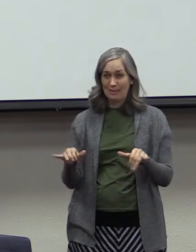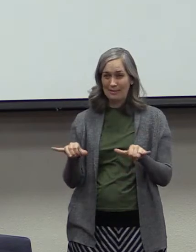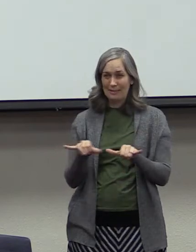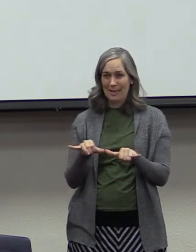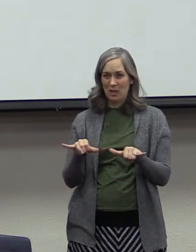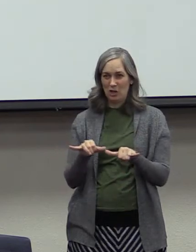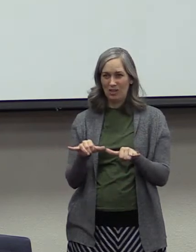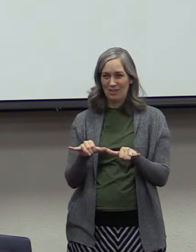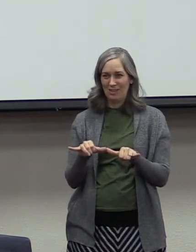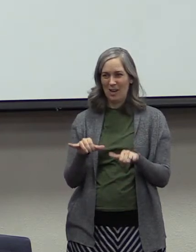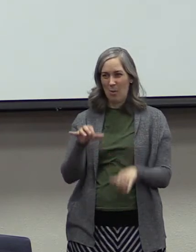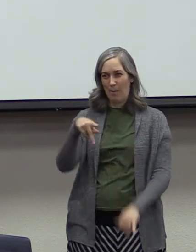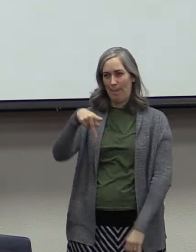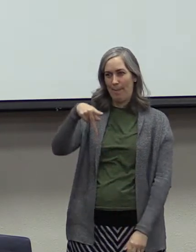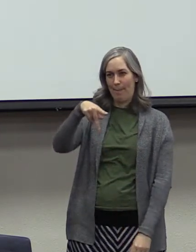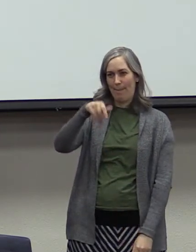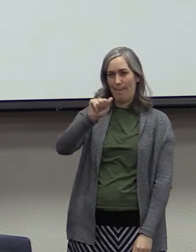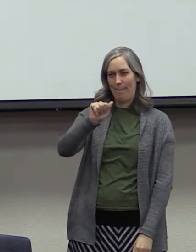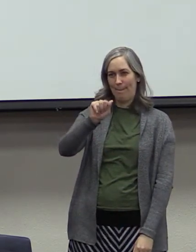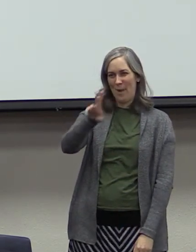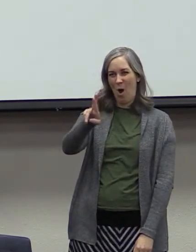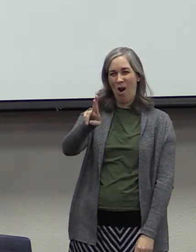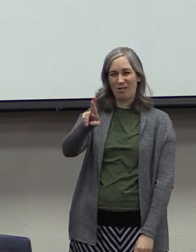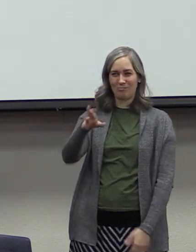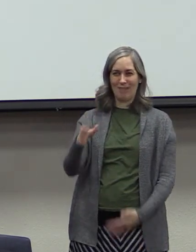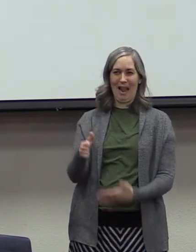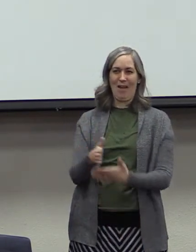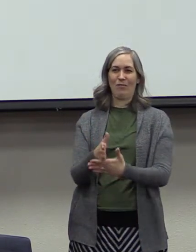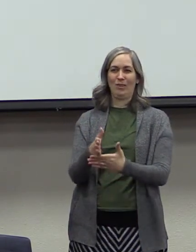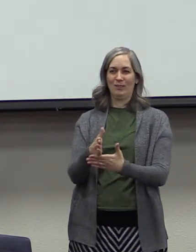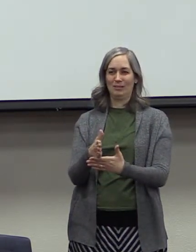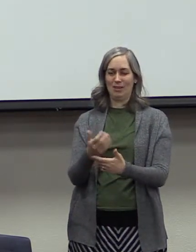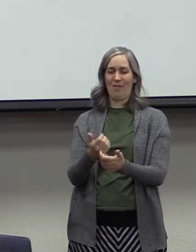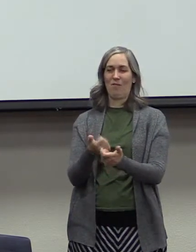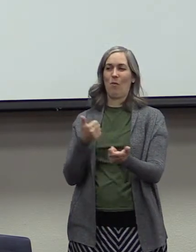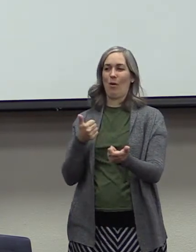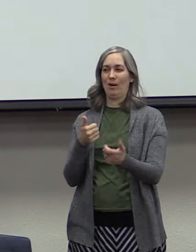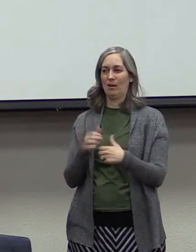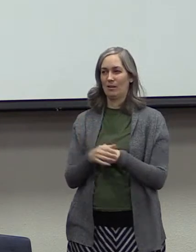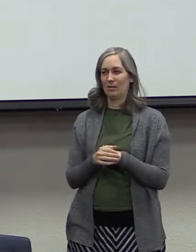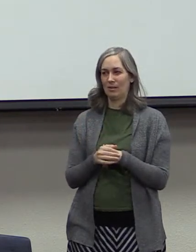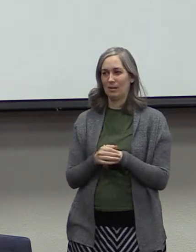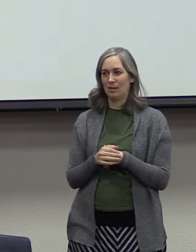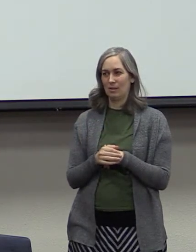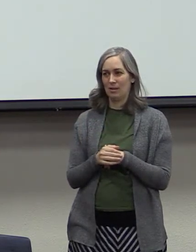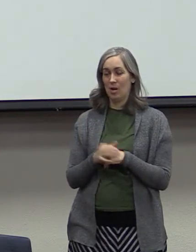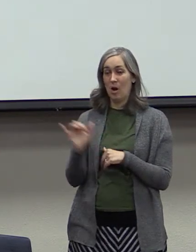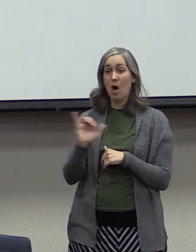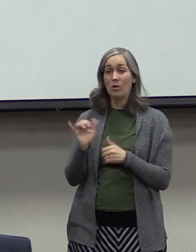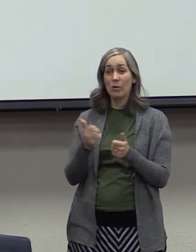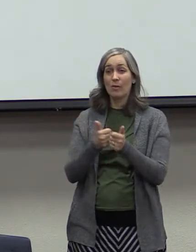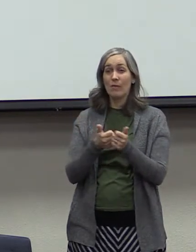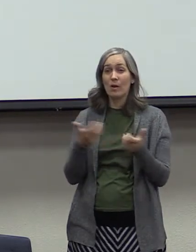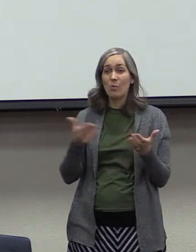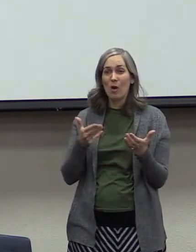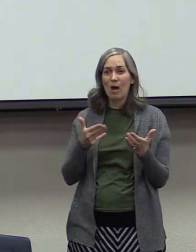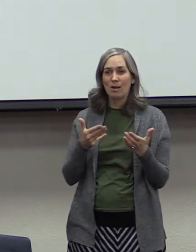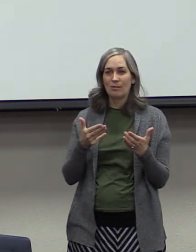shooting par. And of course we also need to avoid an attitude of being overly critical toward